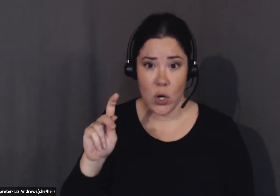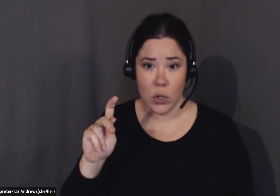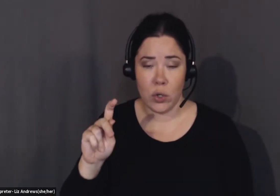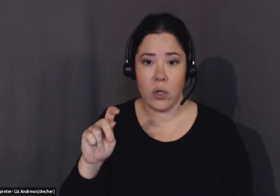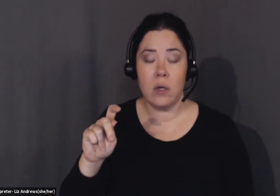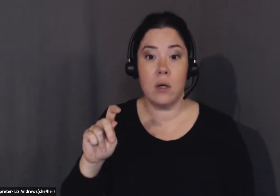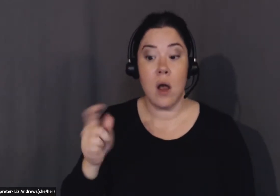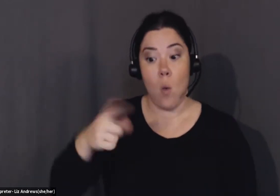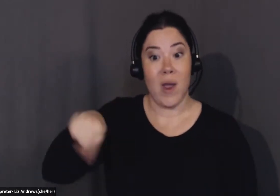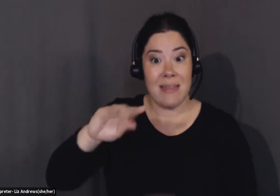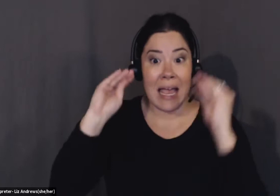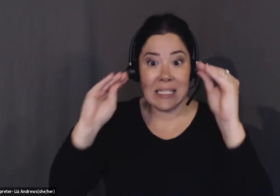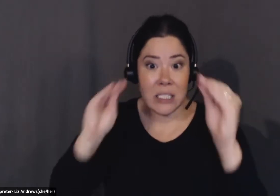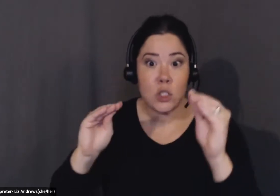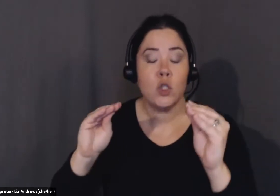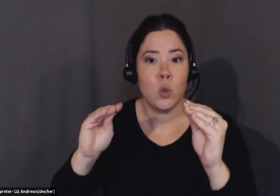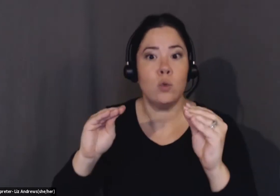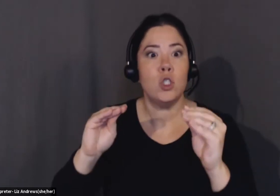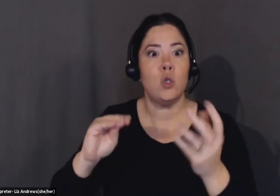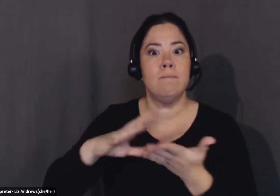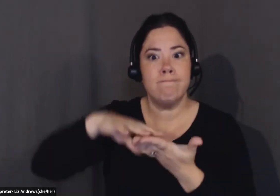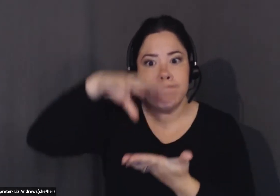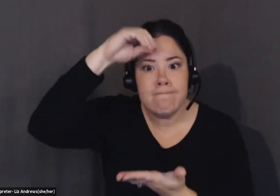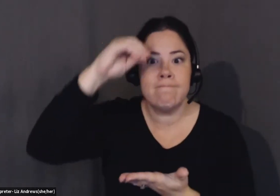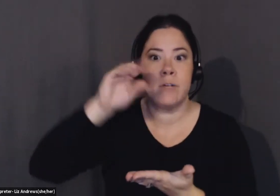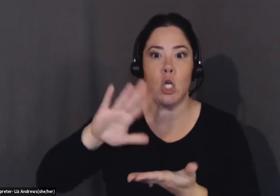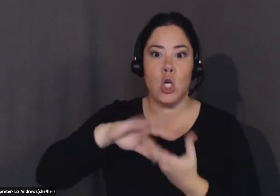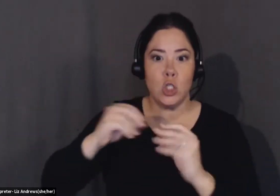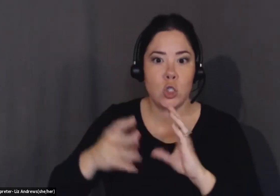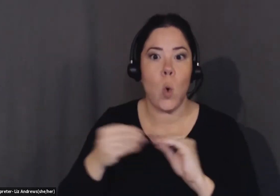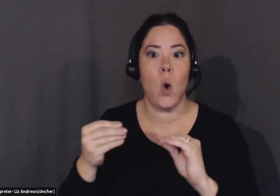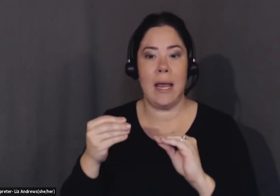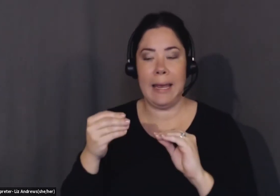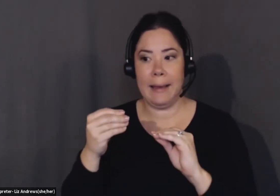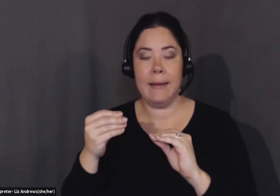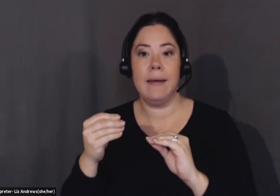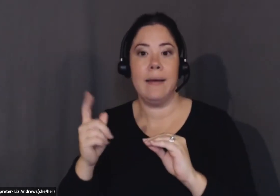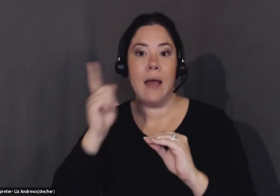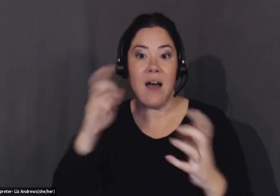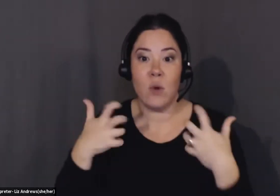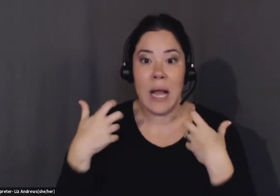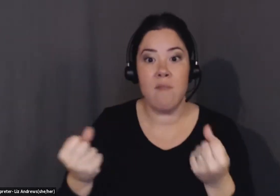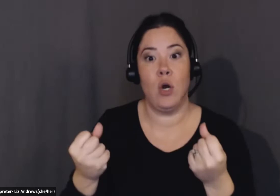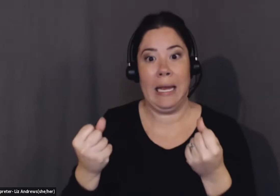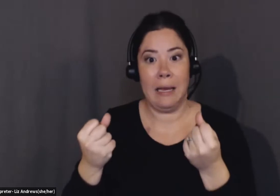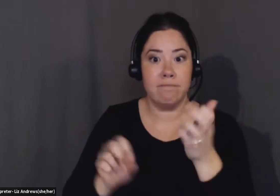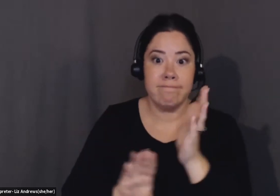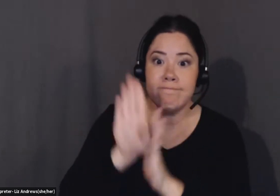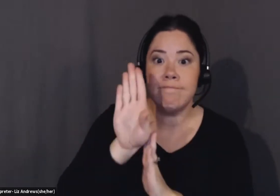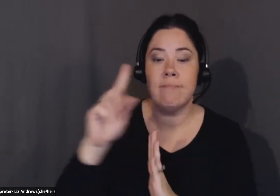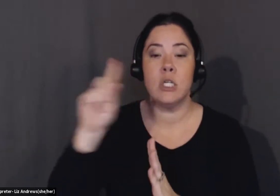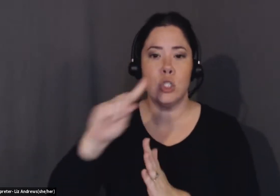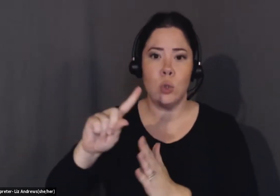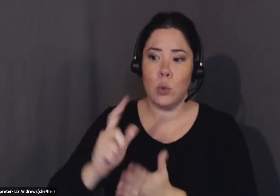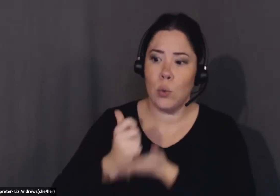your own personal story of recovery in a way to tell it and encourage and inspire others to do